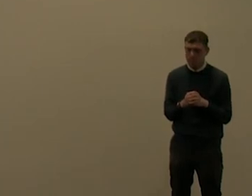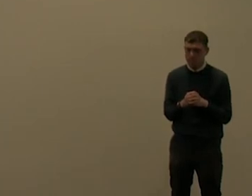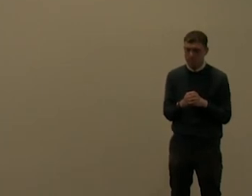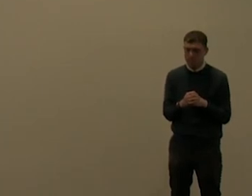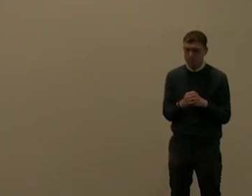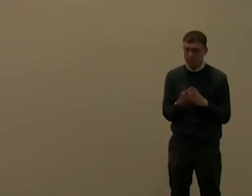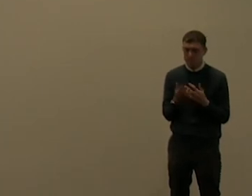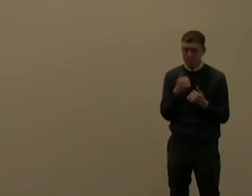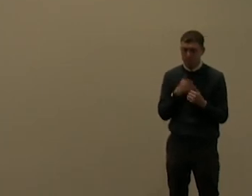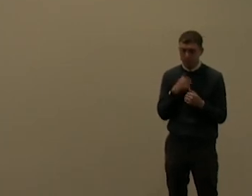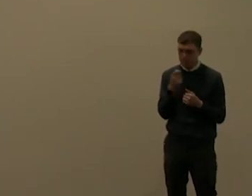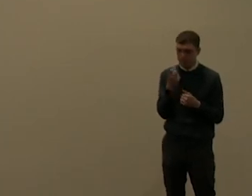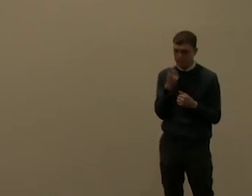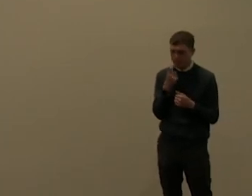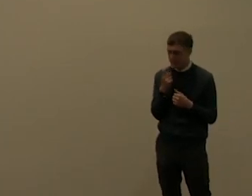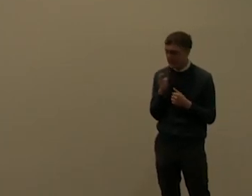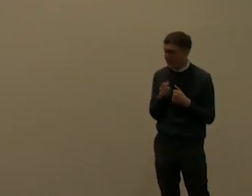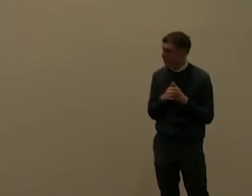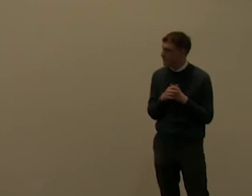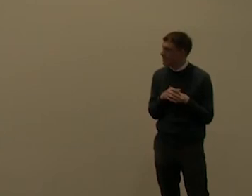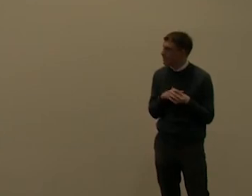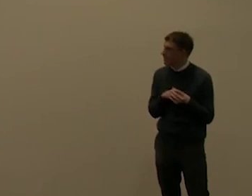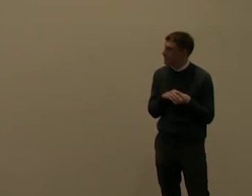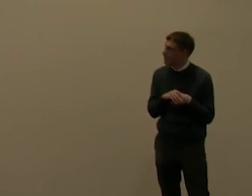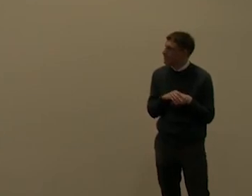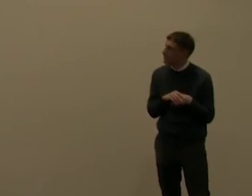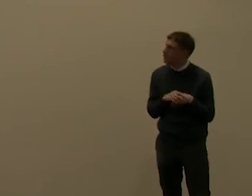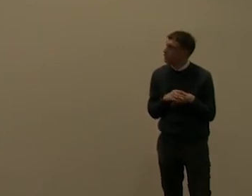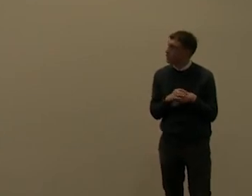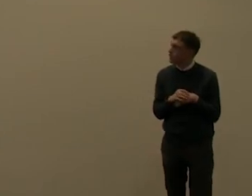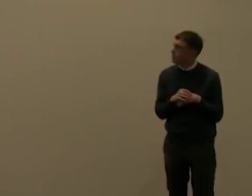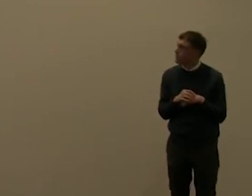Sorry, this is not so easy with my finger. Come on.